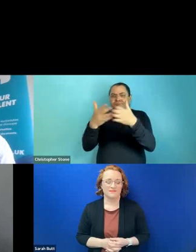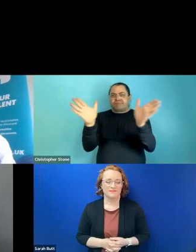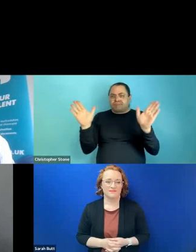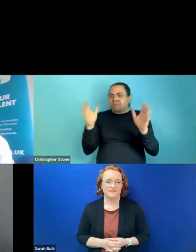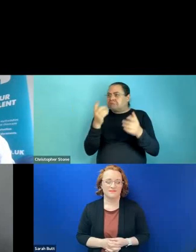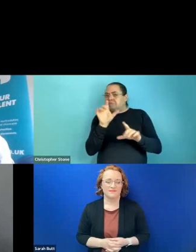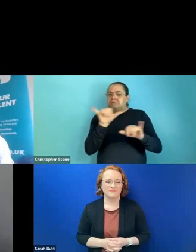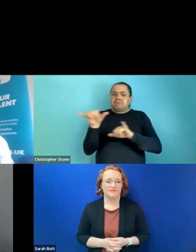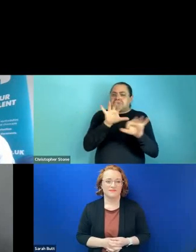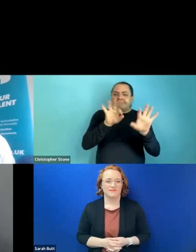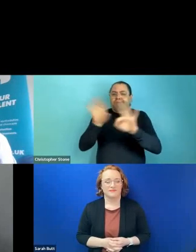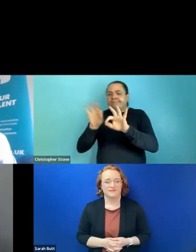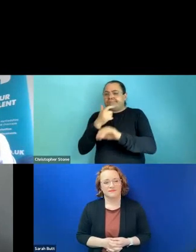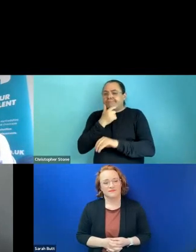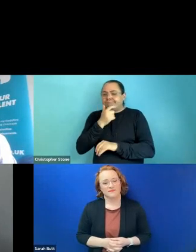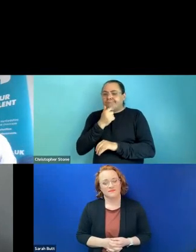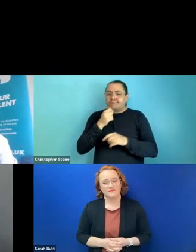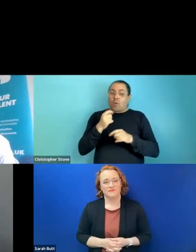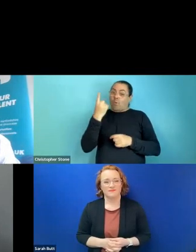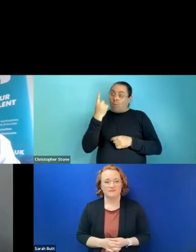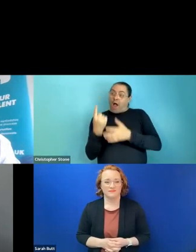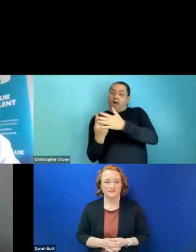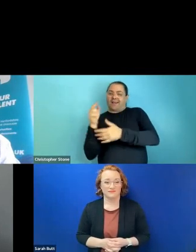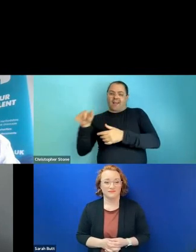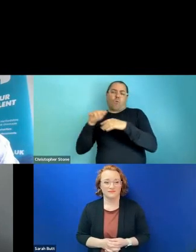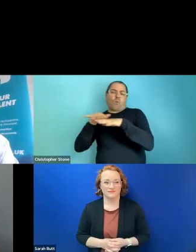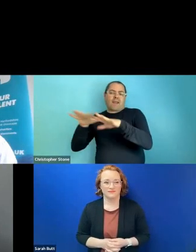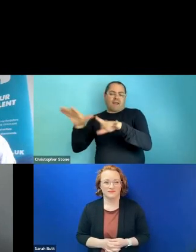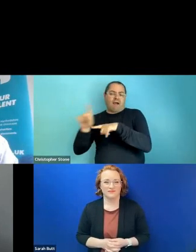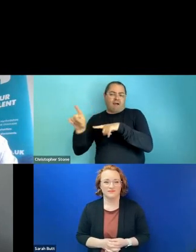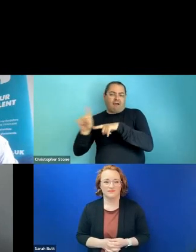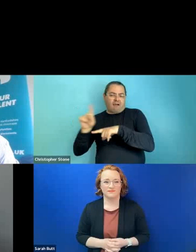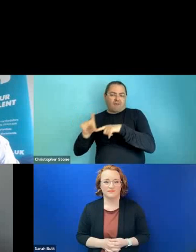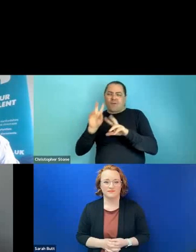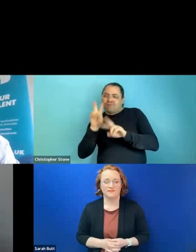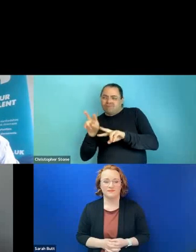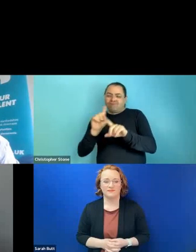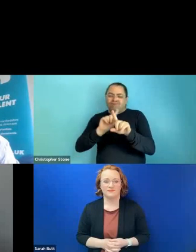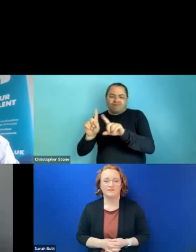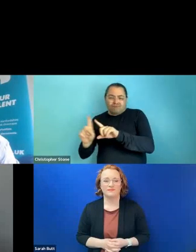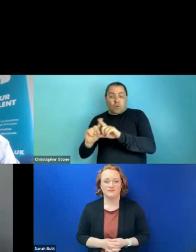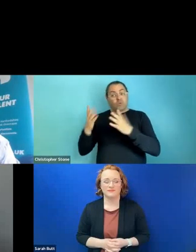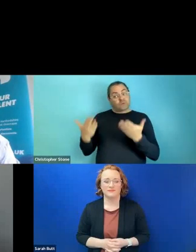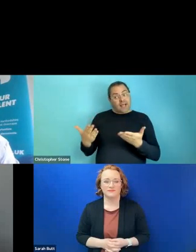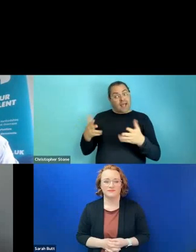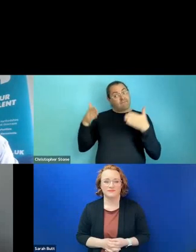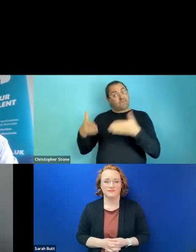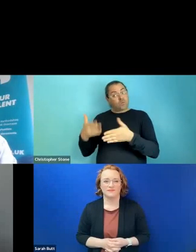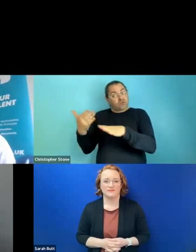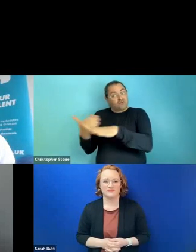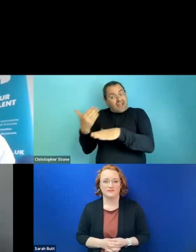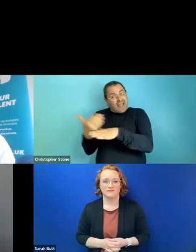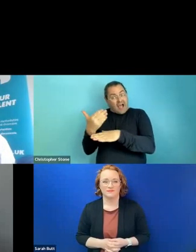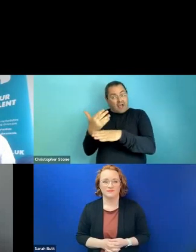And one of the features of the HOP website are these webinars that we run every week. And today's webinar, we are going to focus on a career as